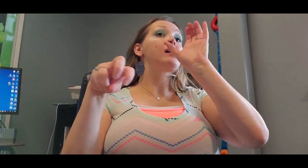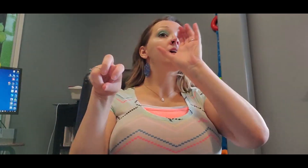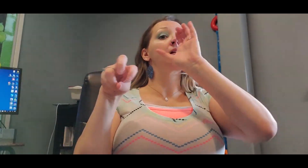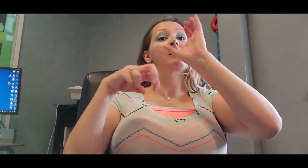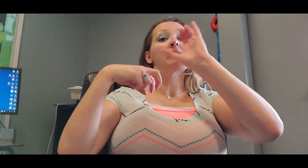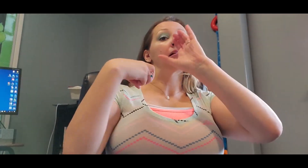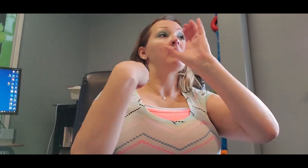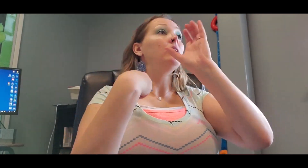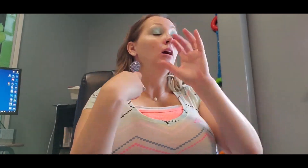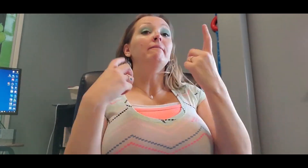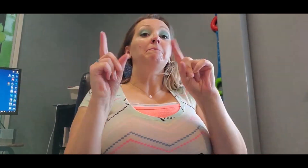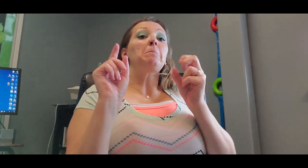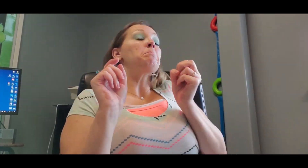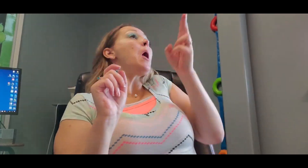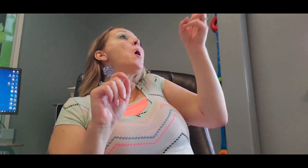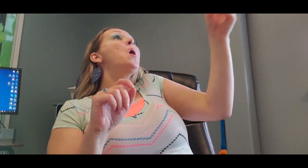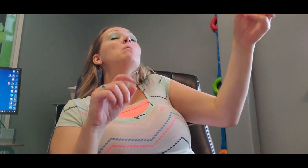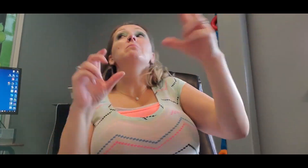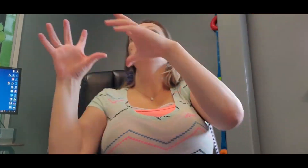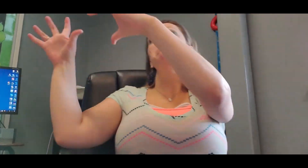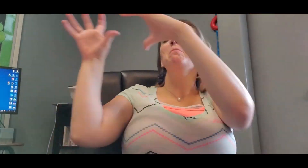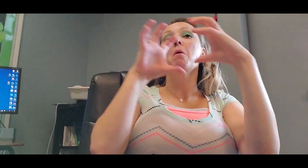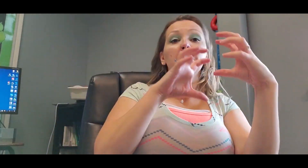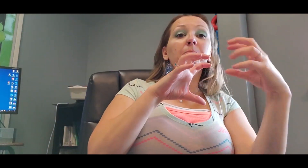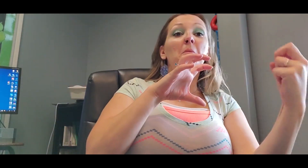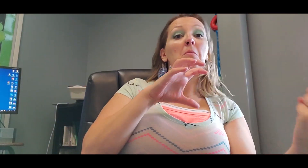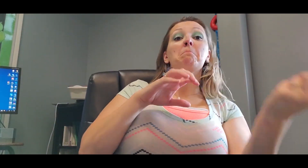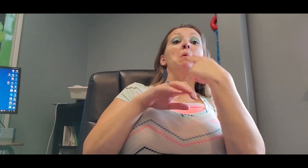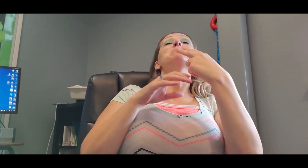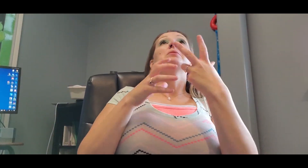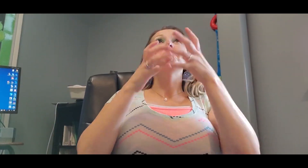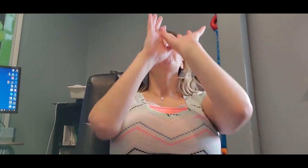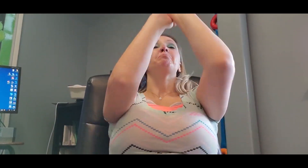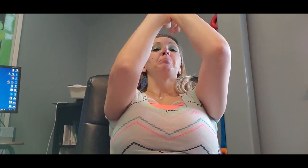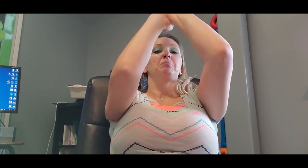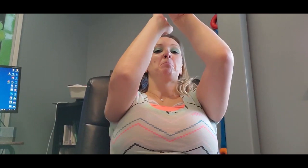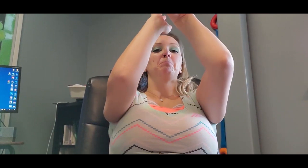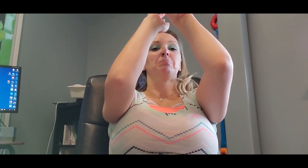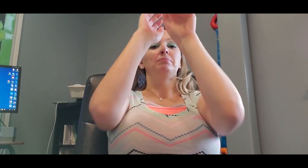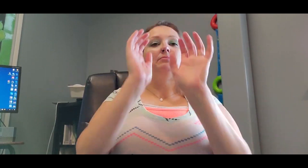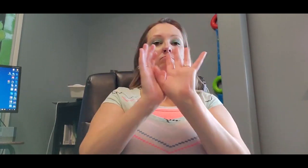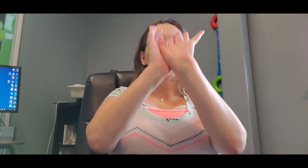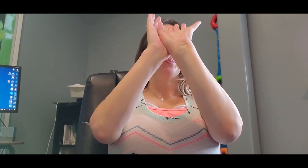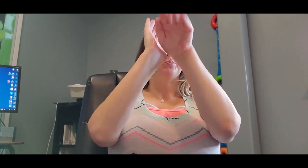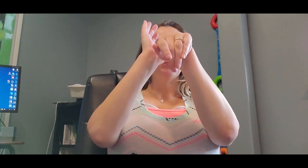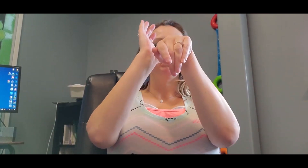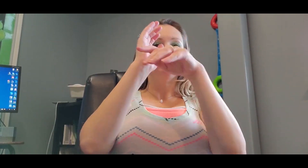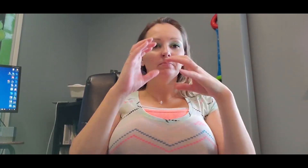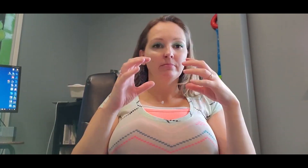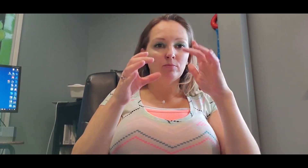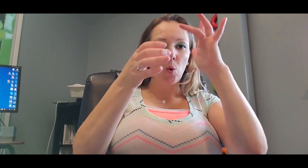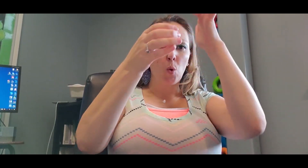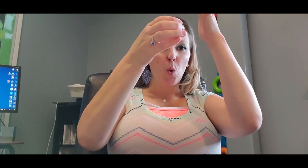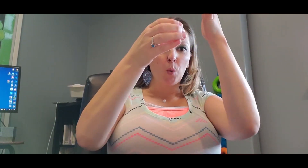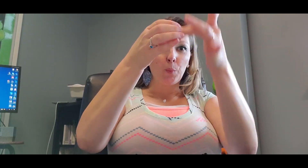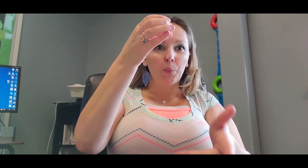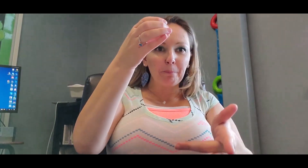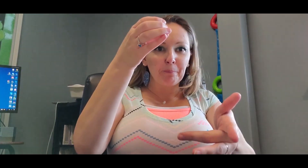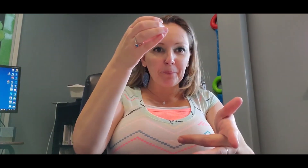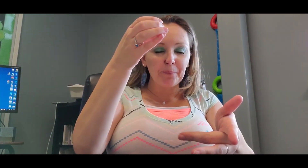and roll and call to each other. Pass again, catch, shoot, and score.